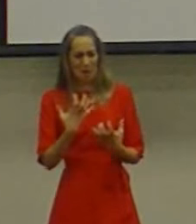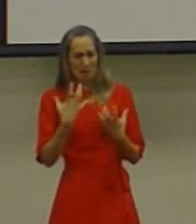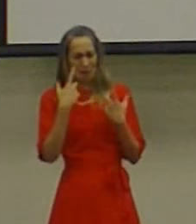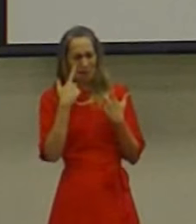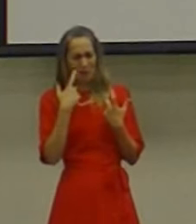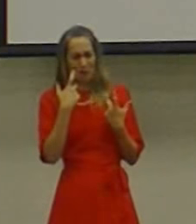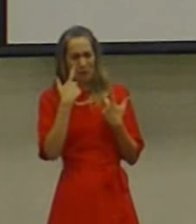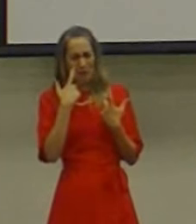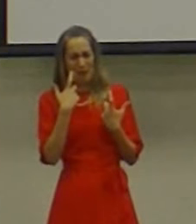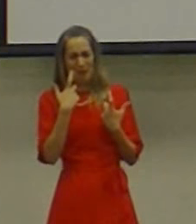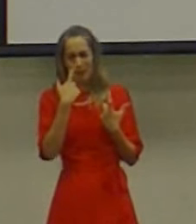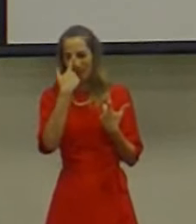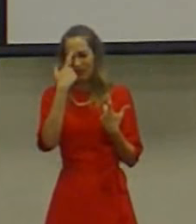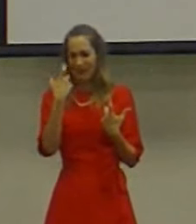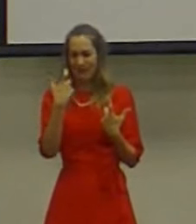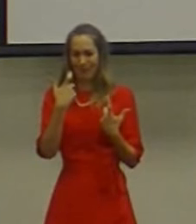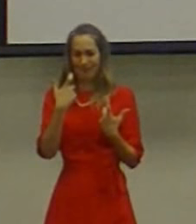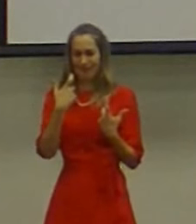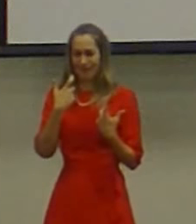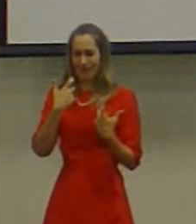because all these things that I've taken for granted.